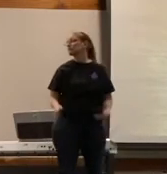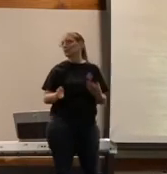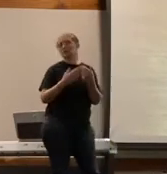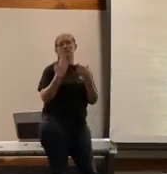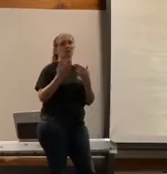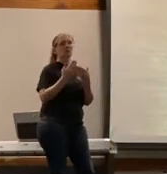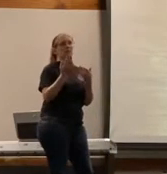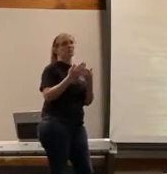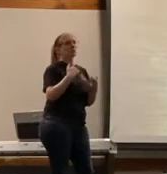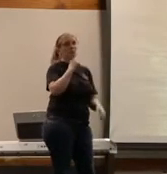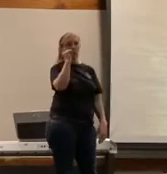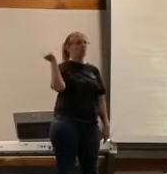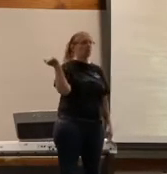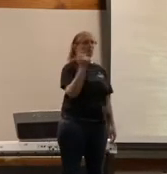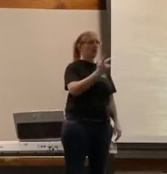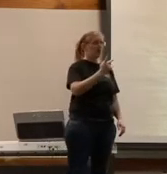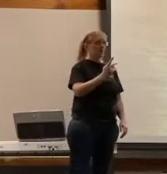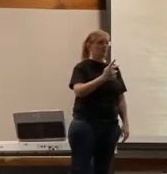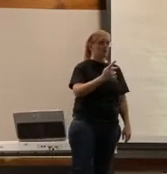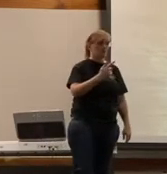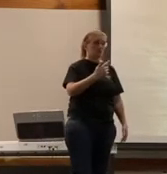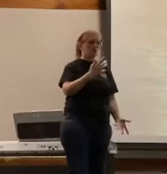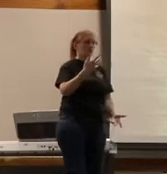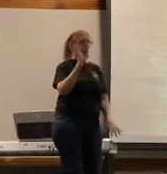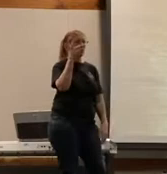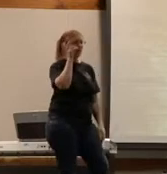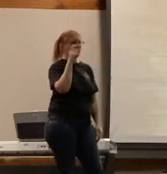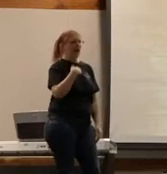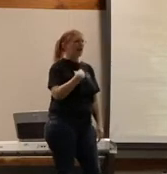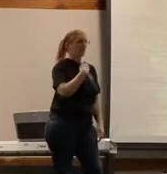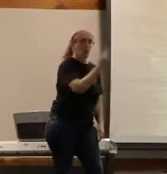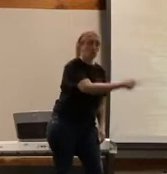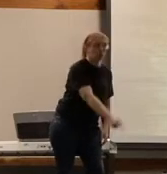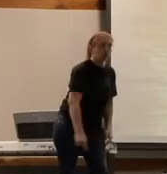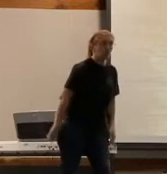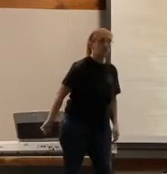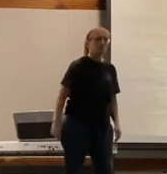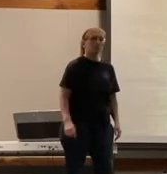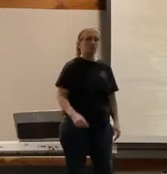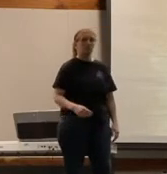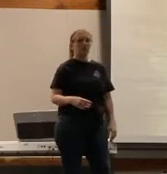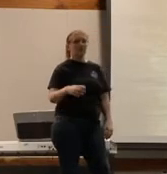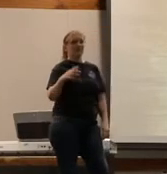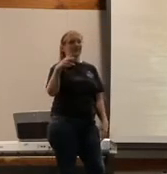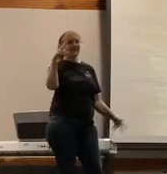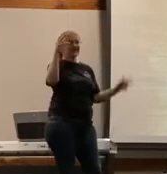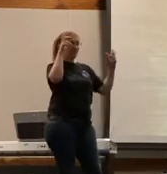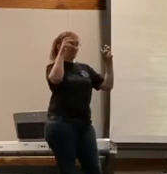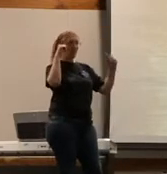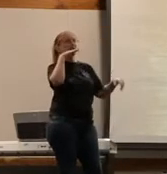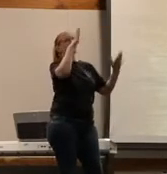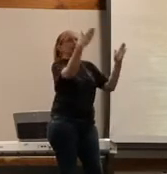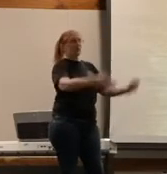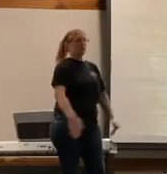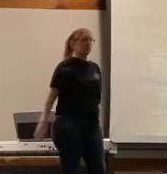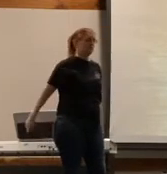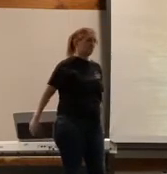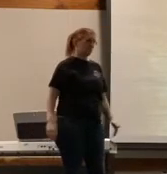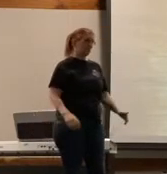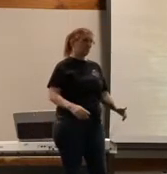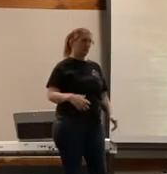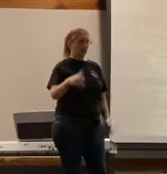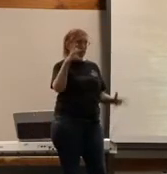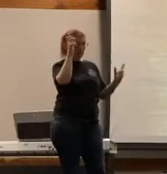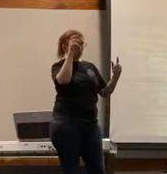Sometimes we don't come back because we don't want to hear, "I told you so." Can I tell you something? The devil's a liar. Amen.